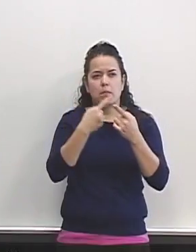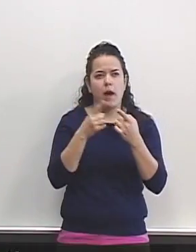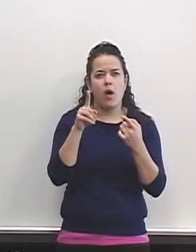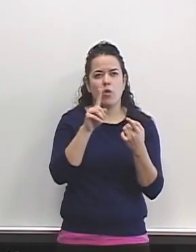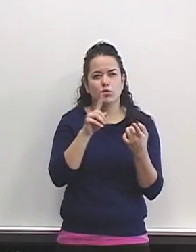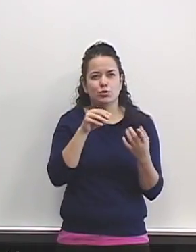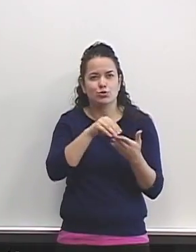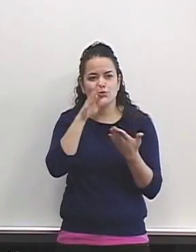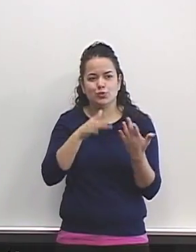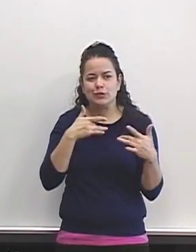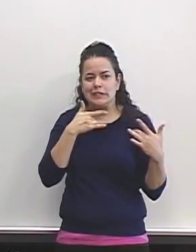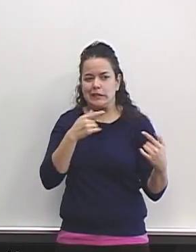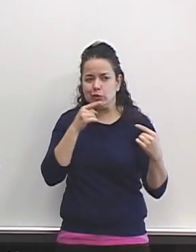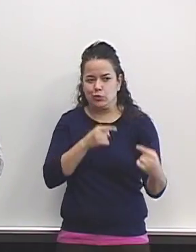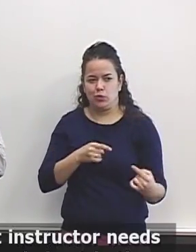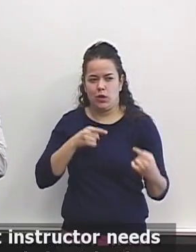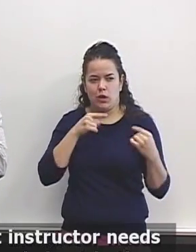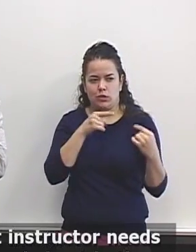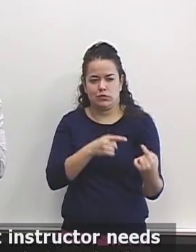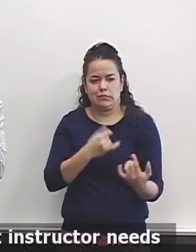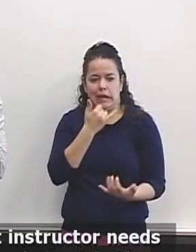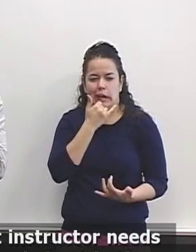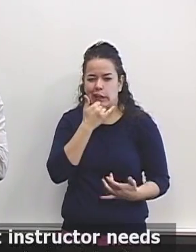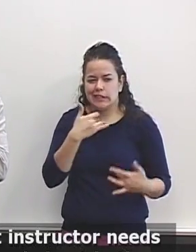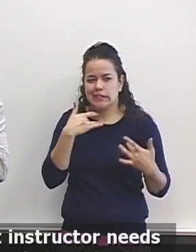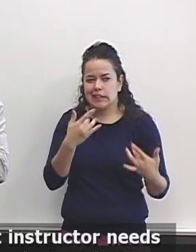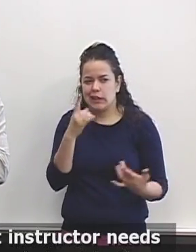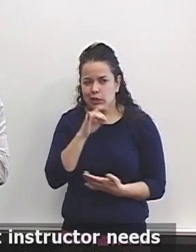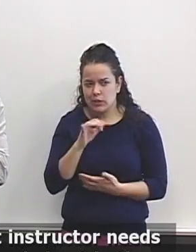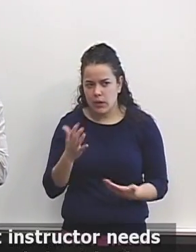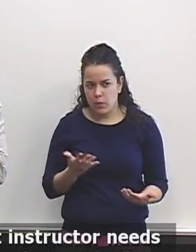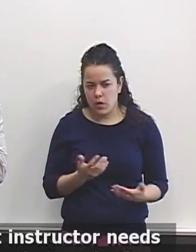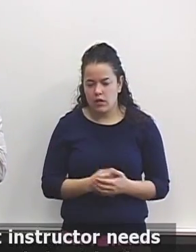are the errors? Well, the content